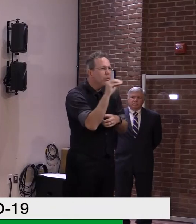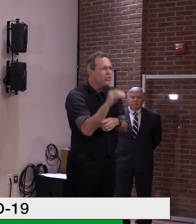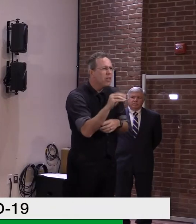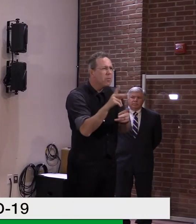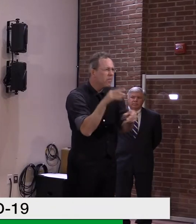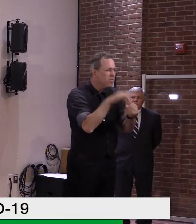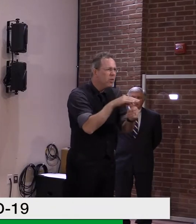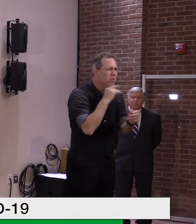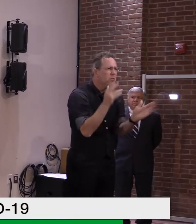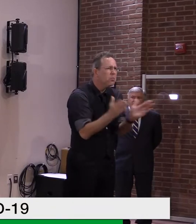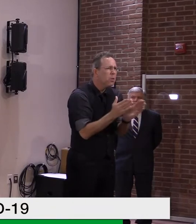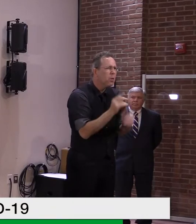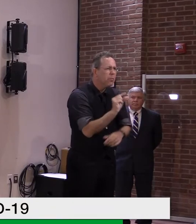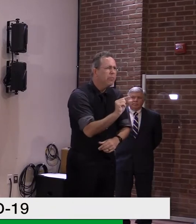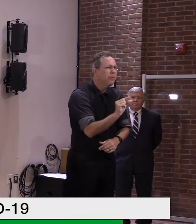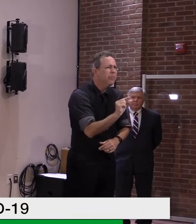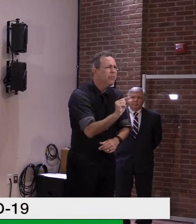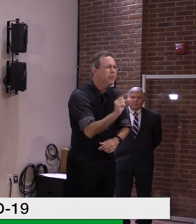get